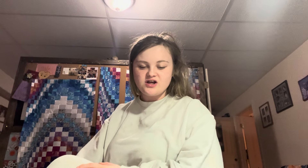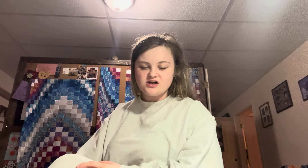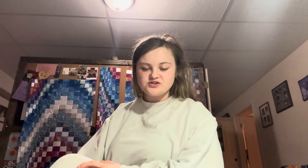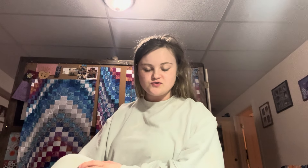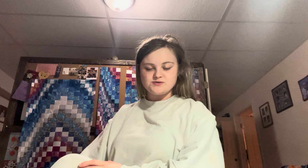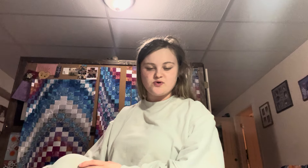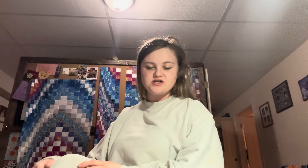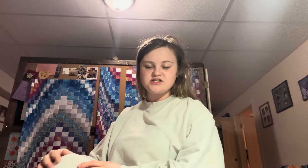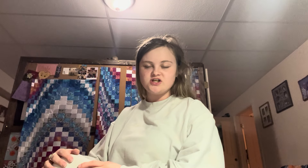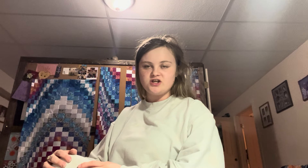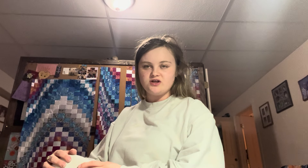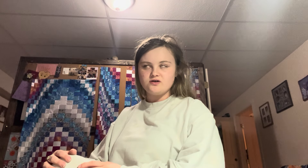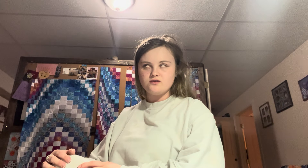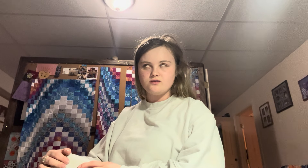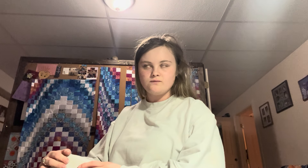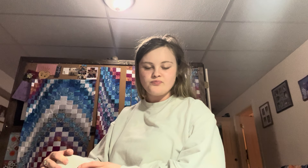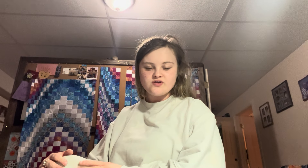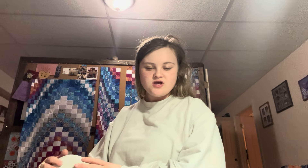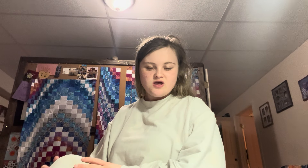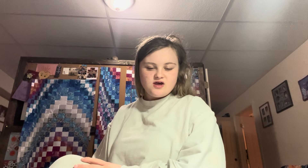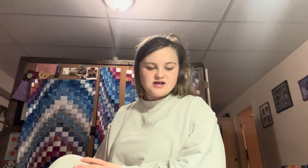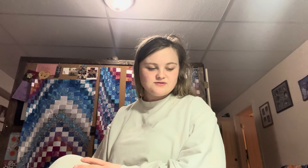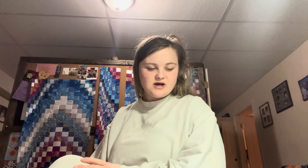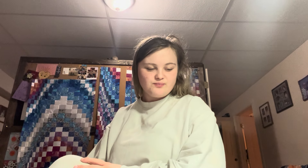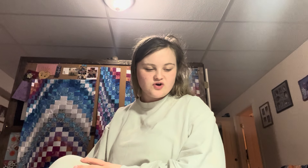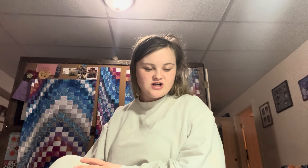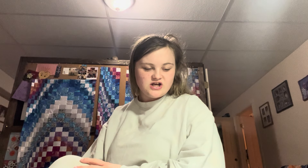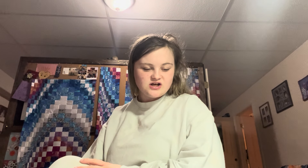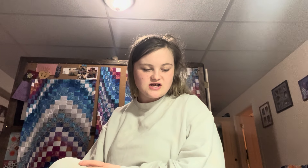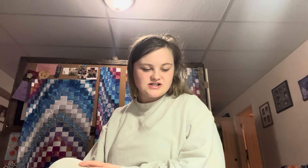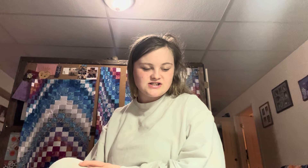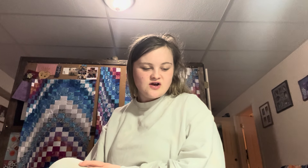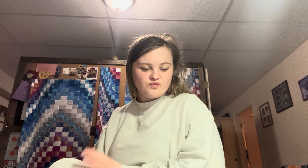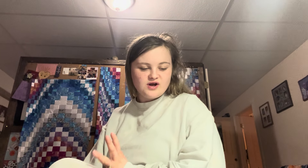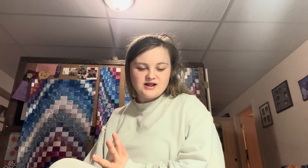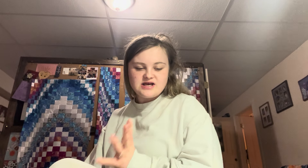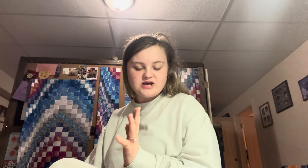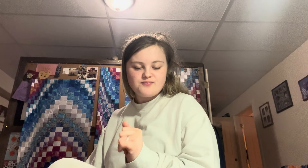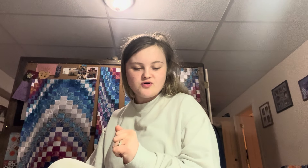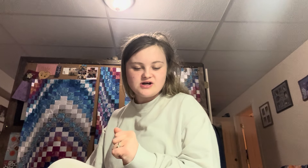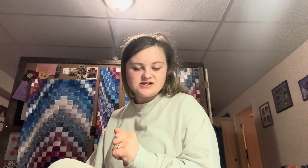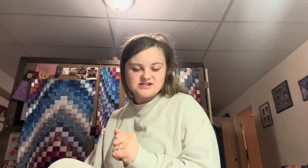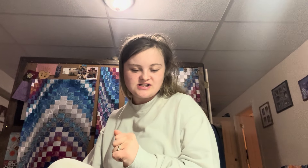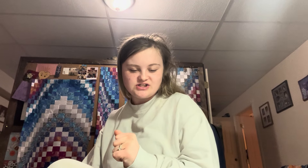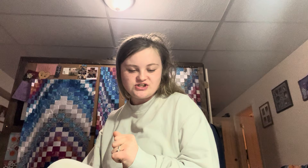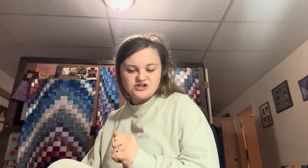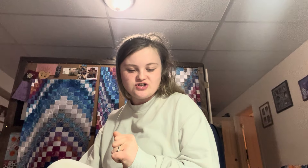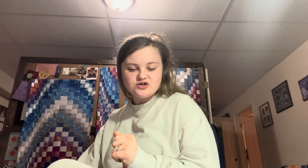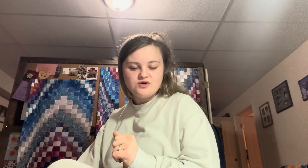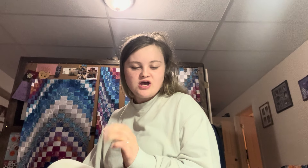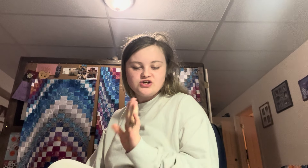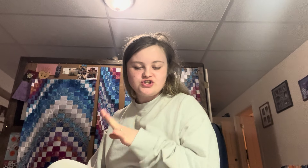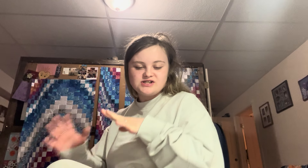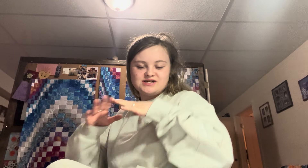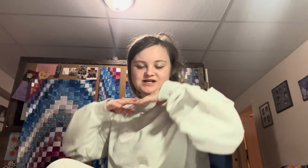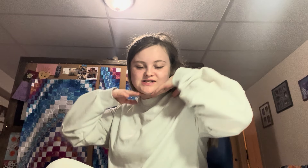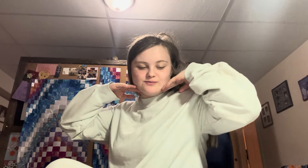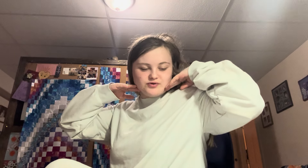prettiness was poison to you. Is my prettiness really poison to you? Just cause I'm